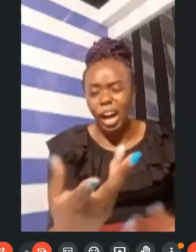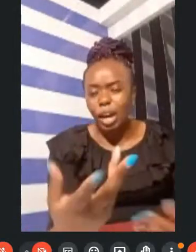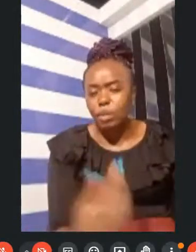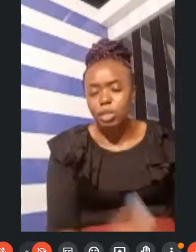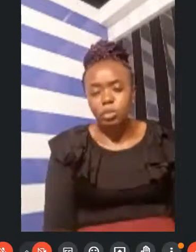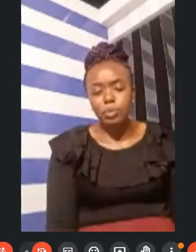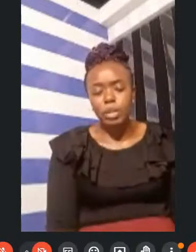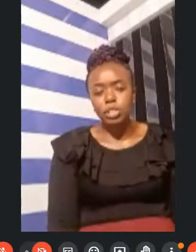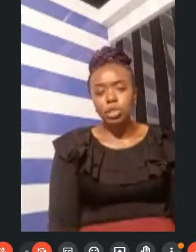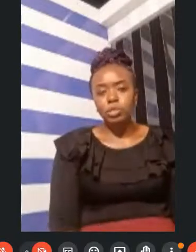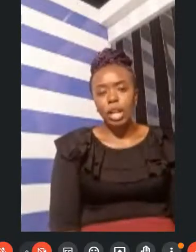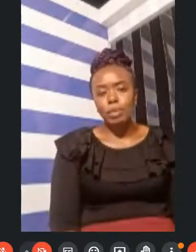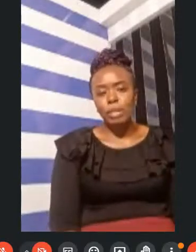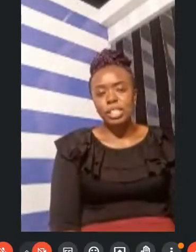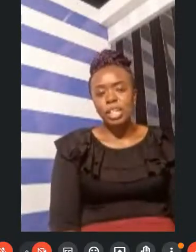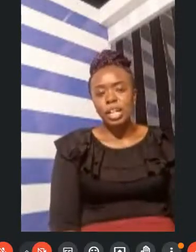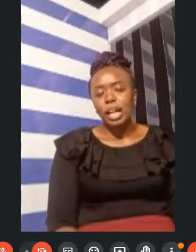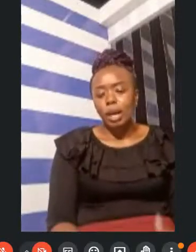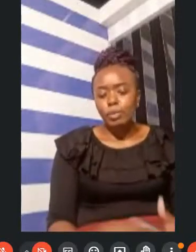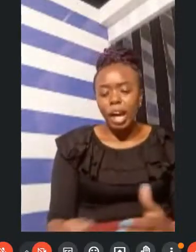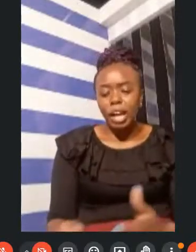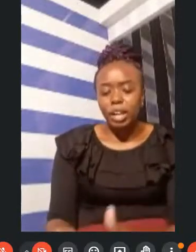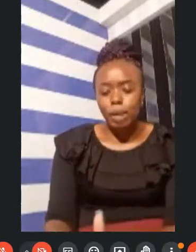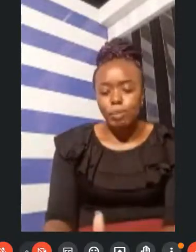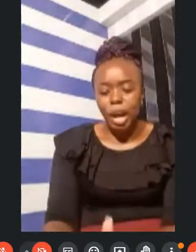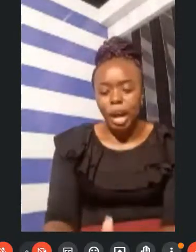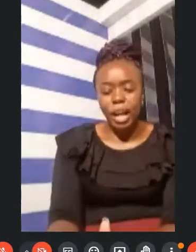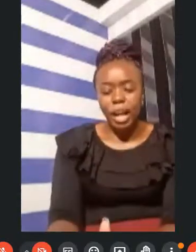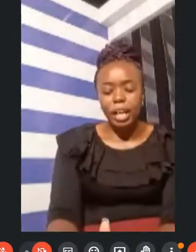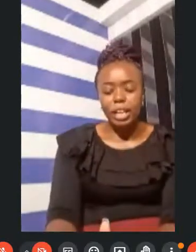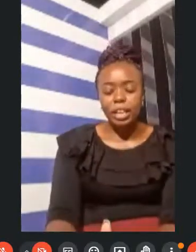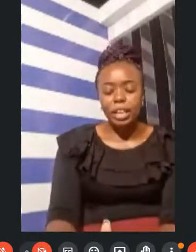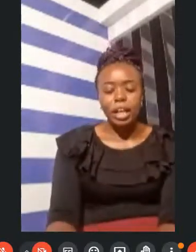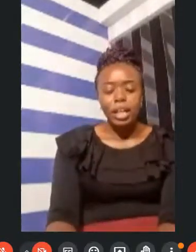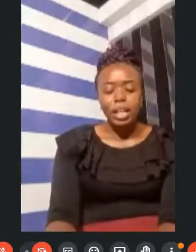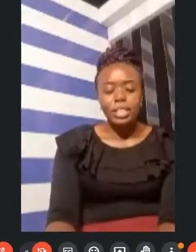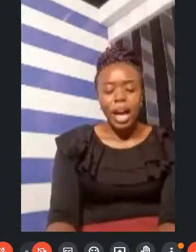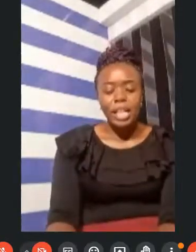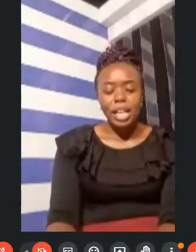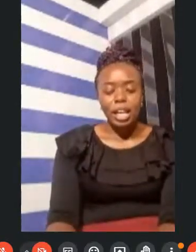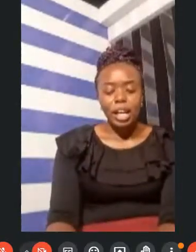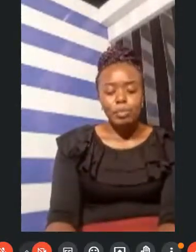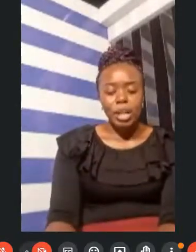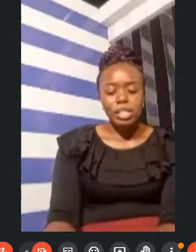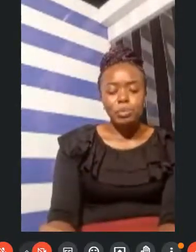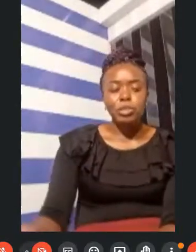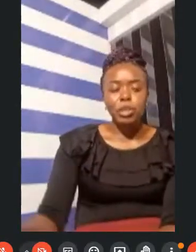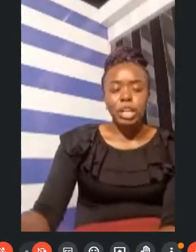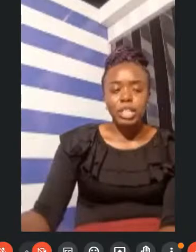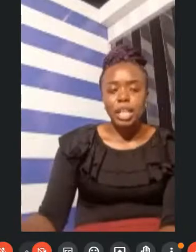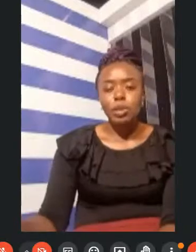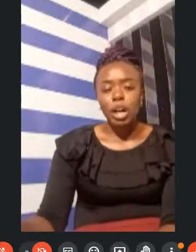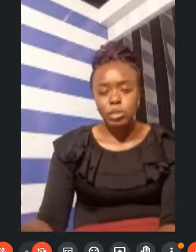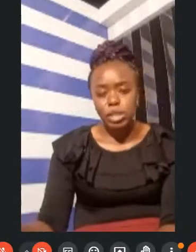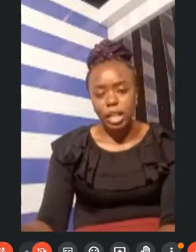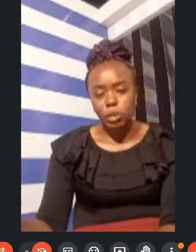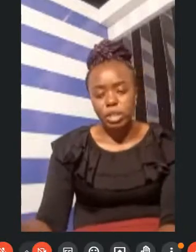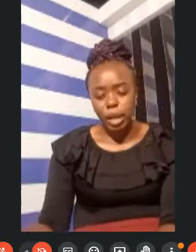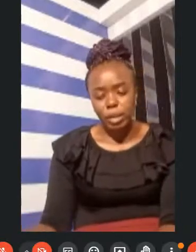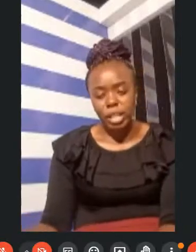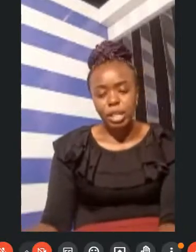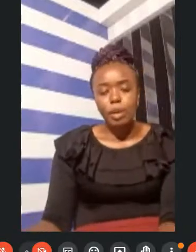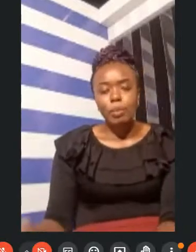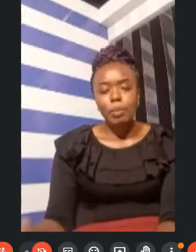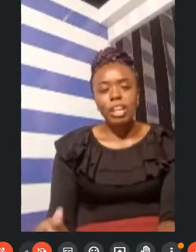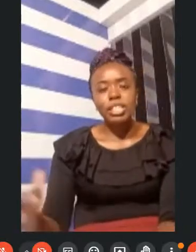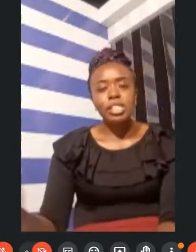421. Yeah, a matter of repetition of numbers. Kama hiyo number haina, it has other numbers before it, then you have to sign